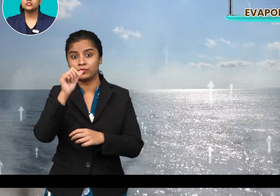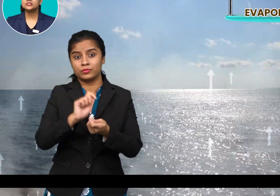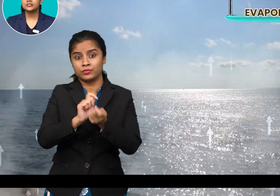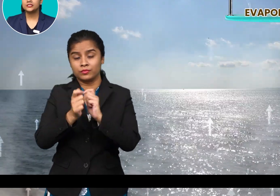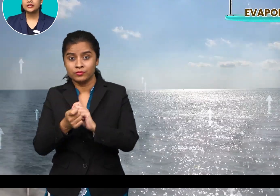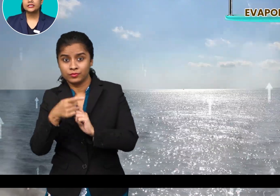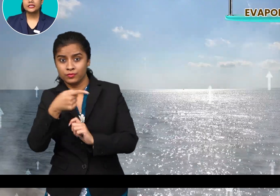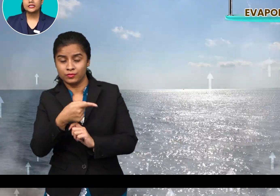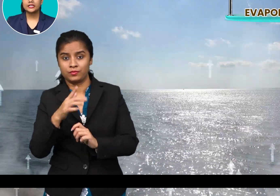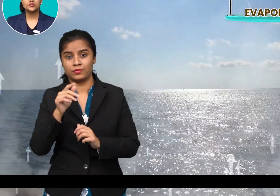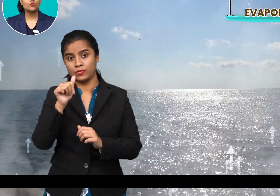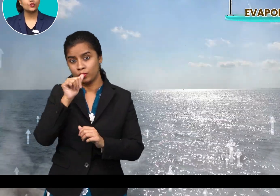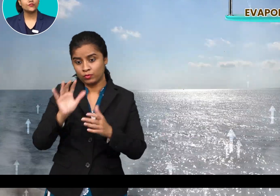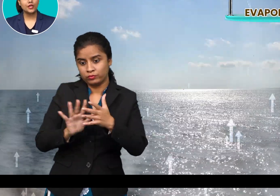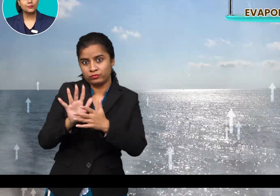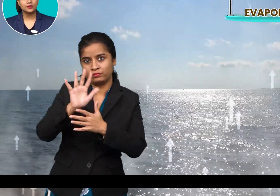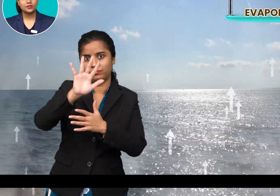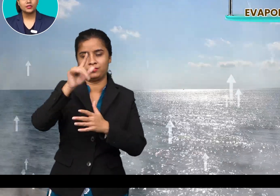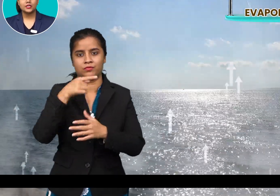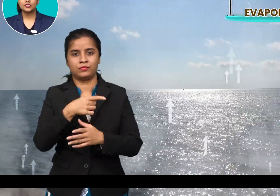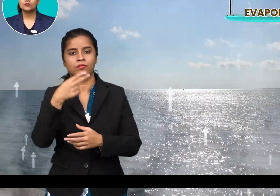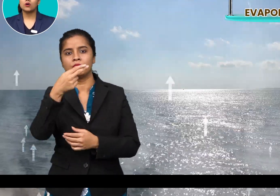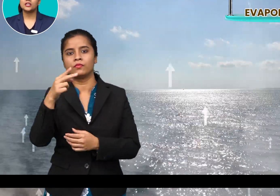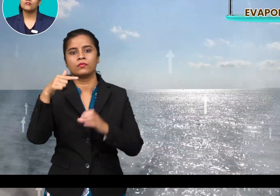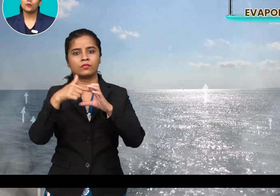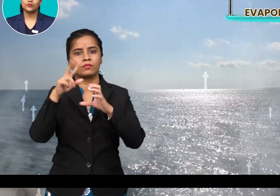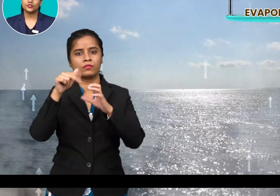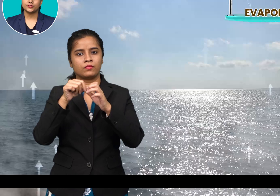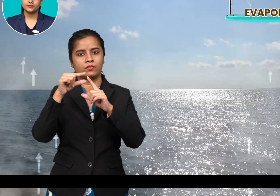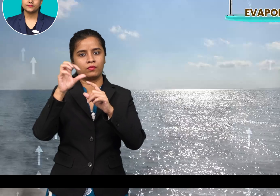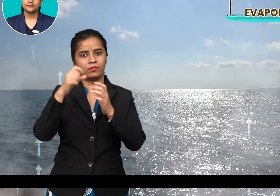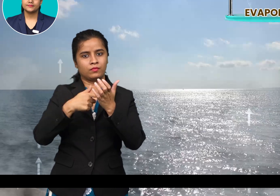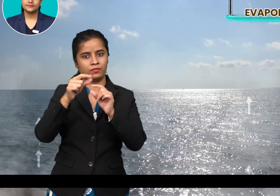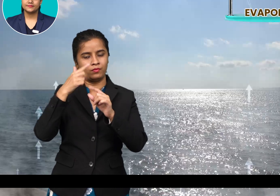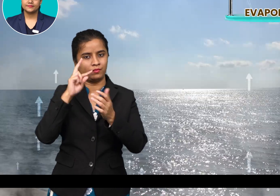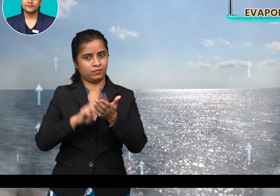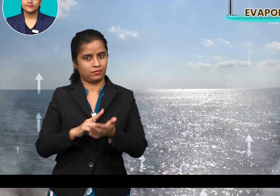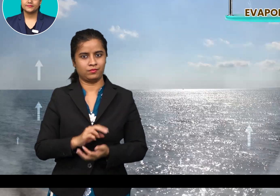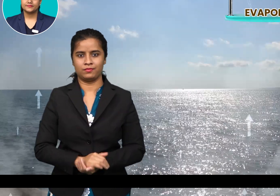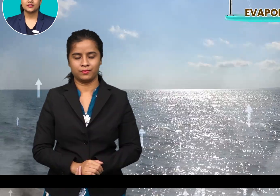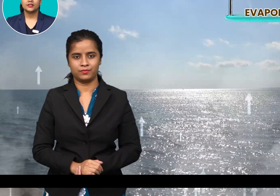of water turning into water vapor is called evaporation.